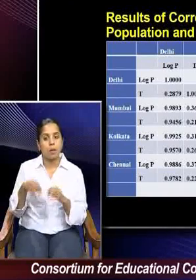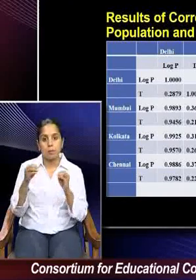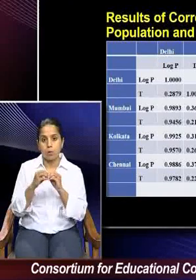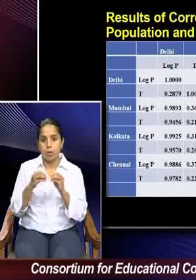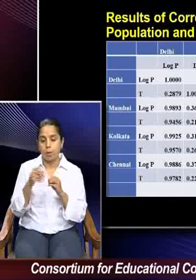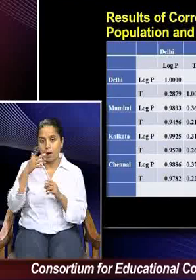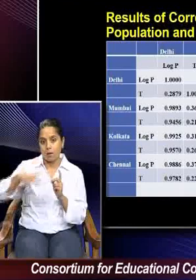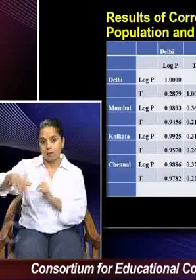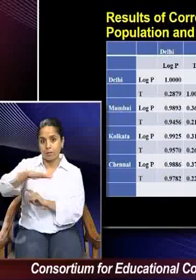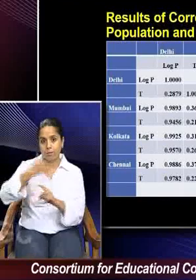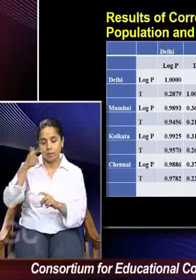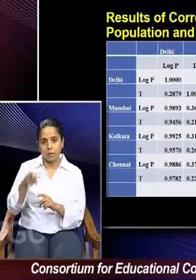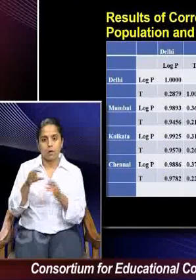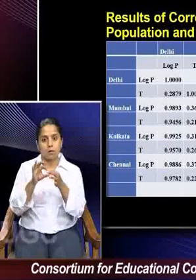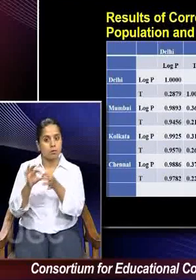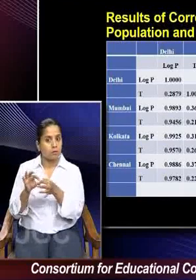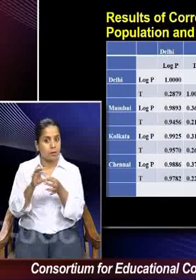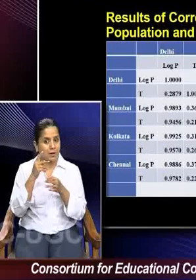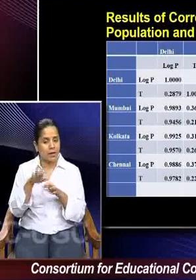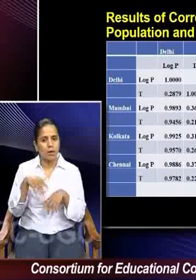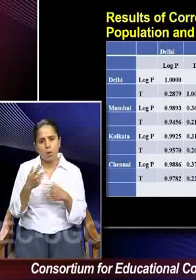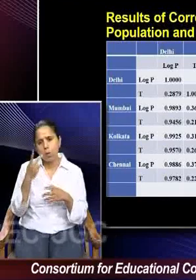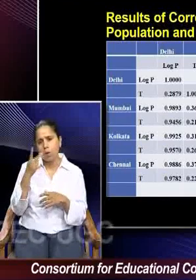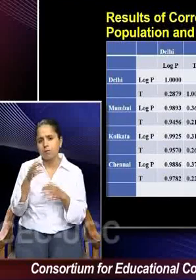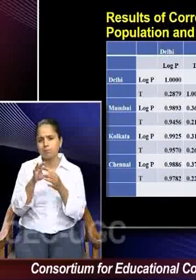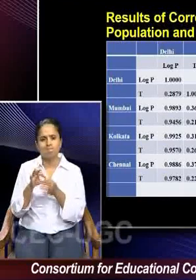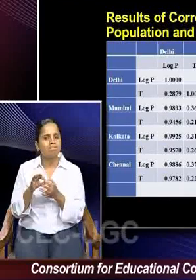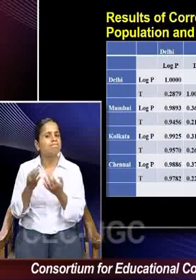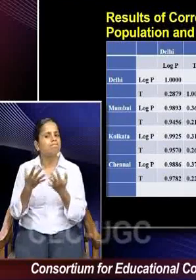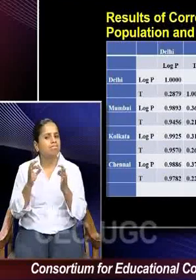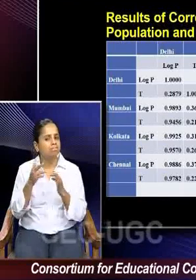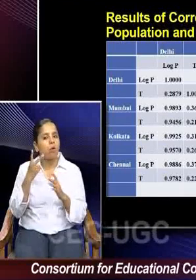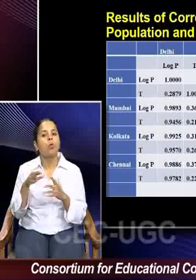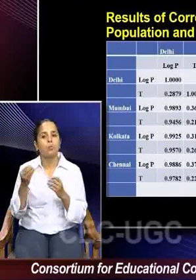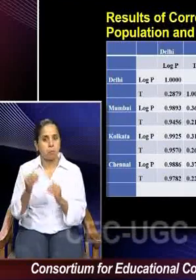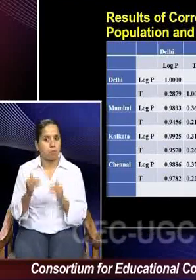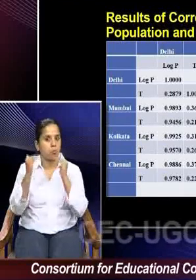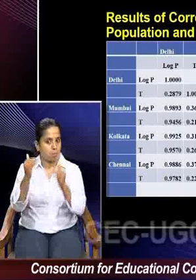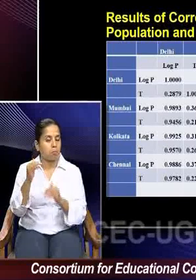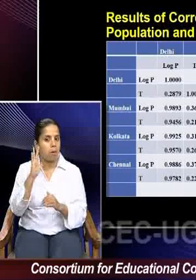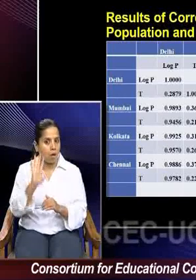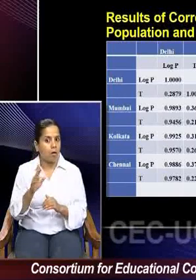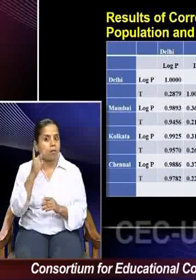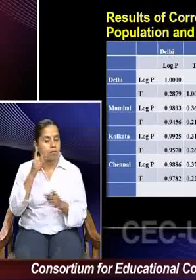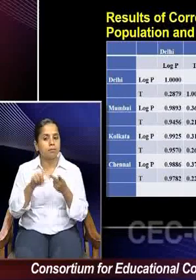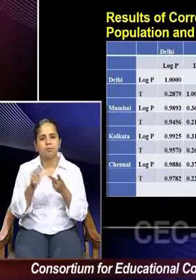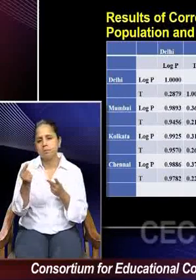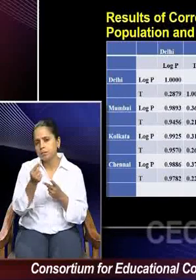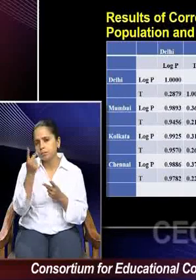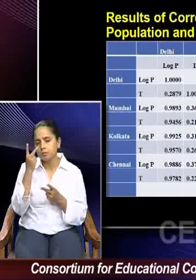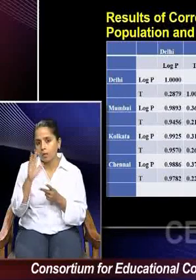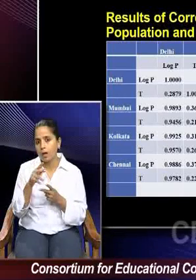In Mumbai, the relationship or the correlation is significantly high. In a similar manner, we see the